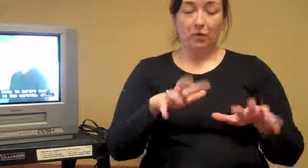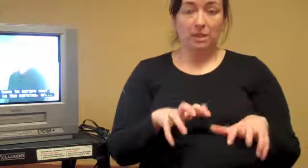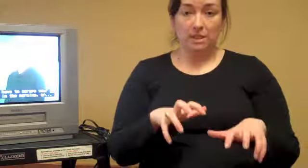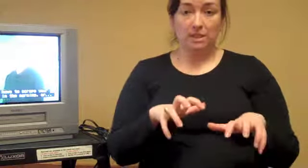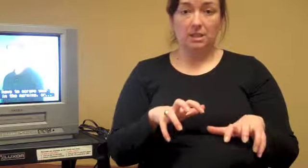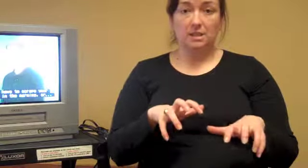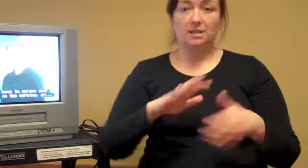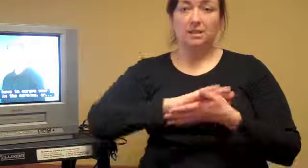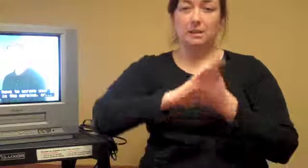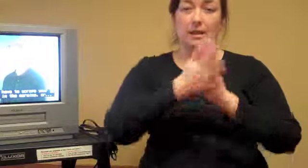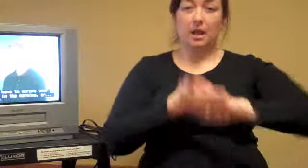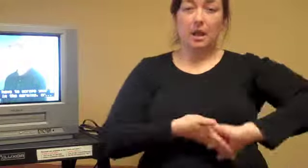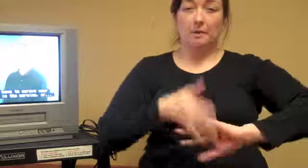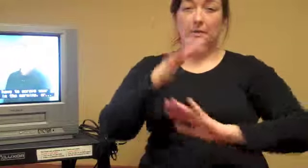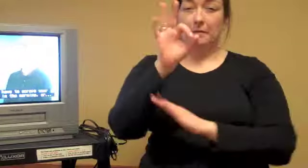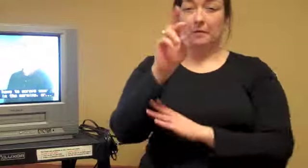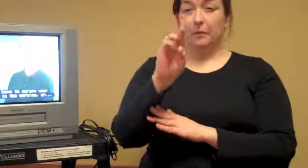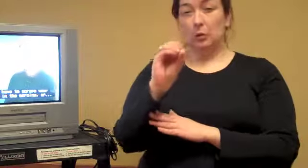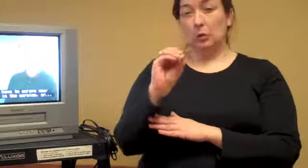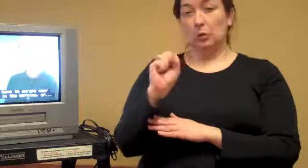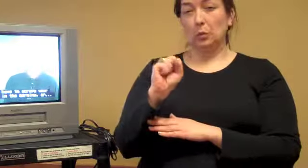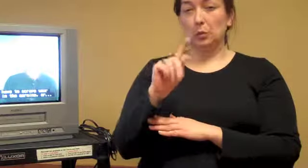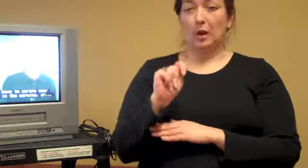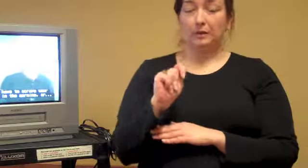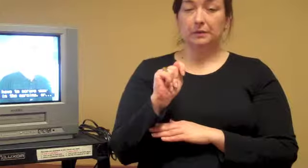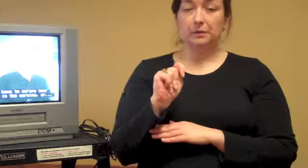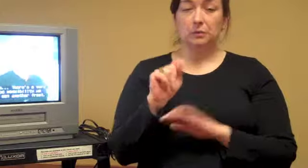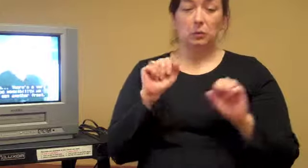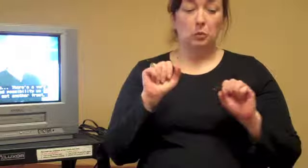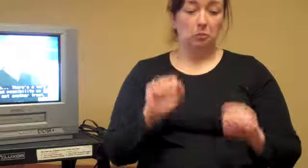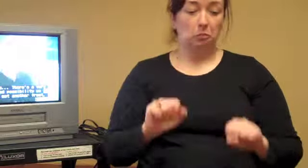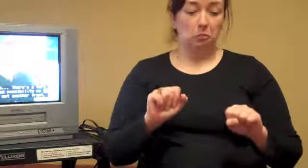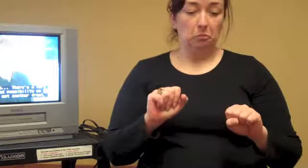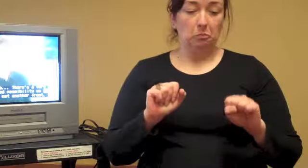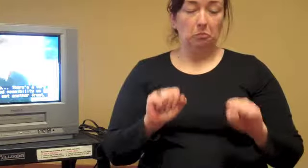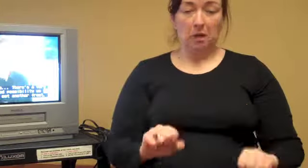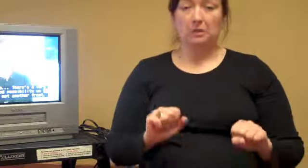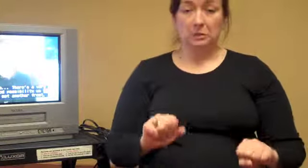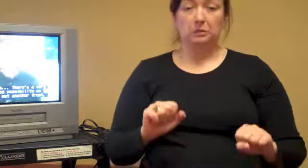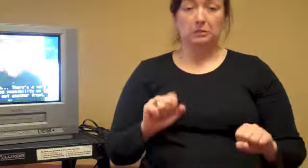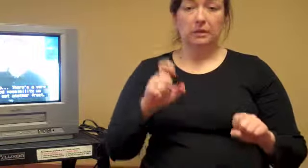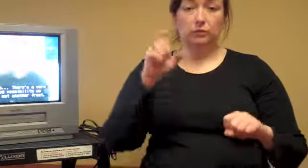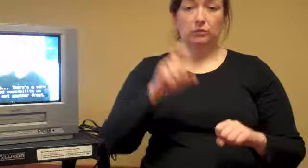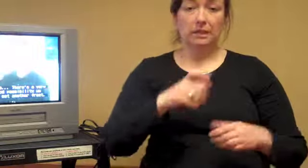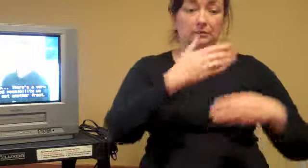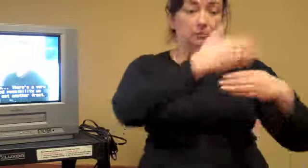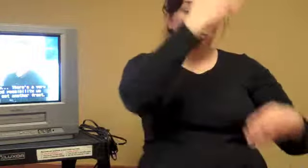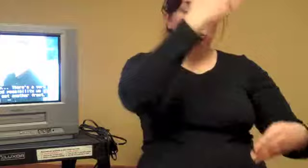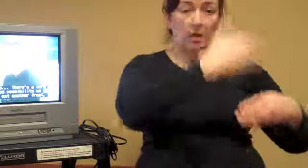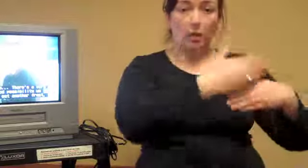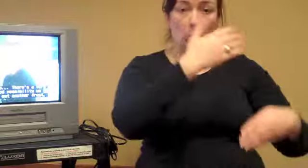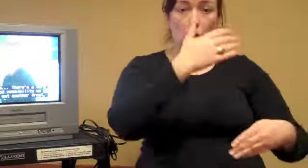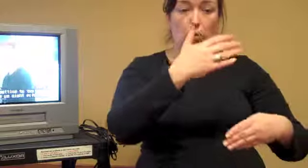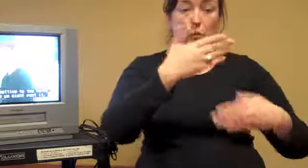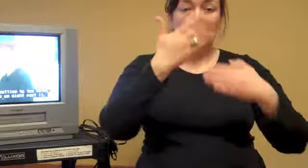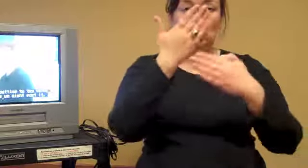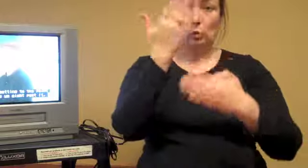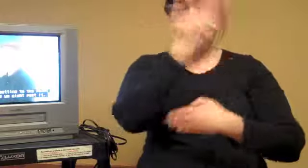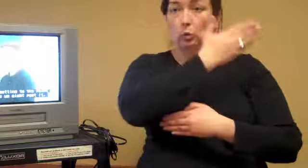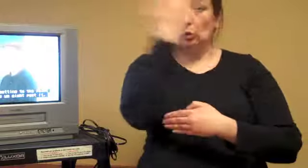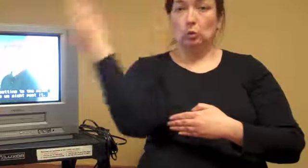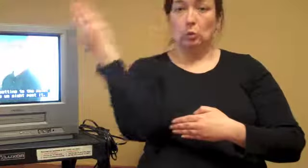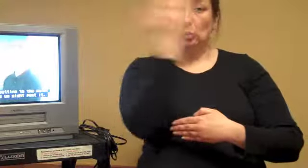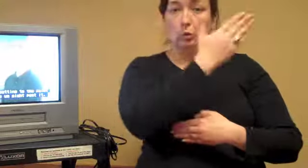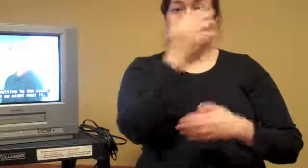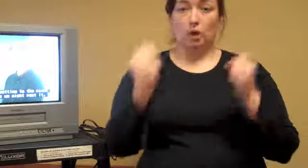to scrape your windows in the morning, or there's a very good possibility we might get another frost. We're getting to